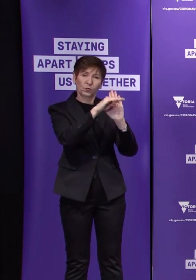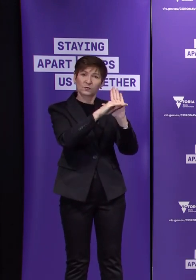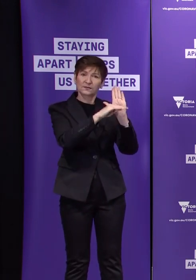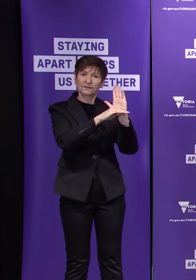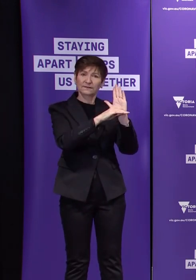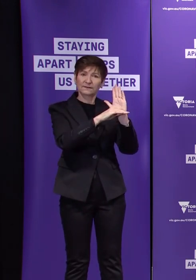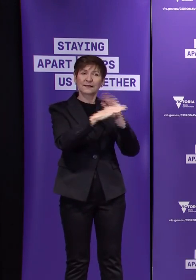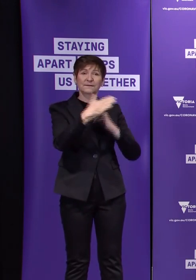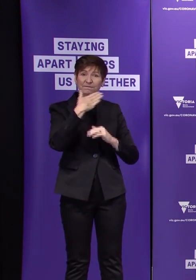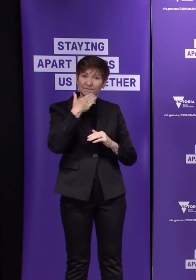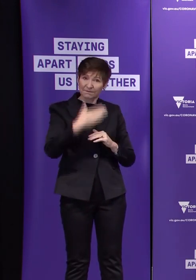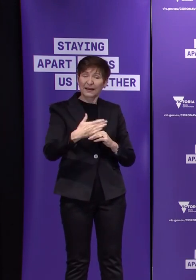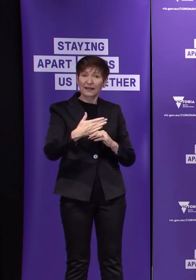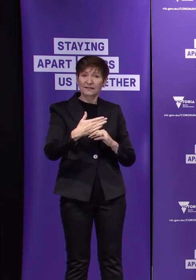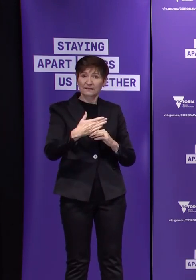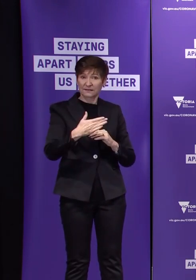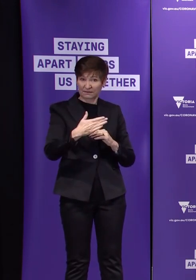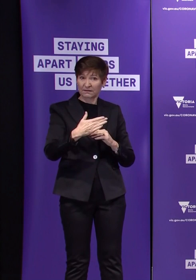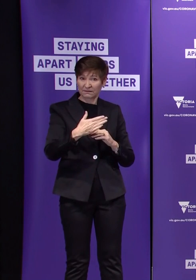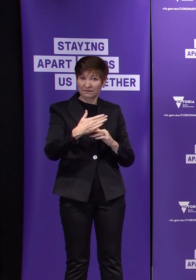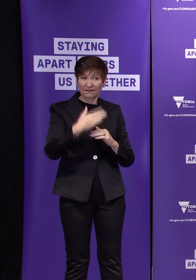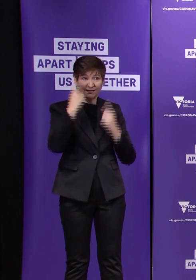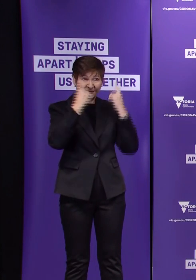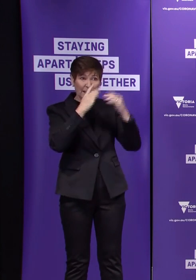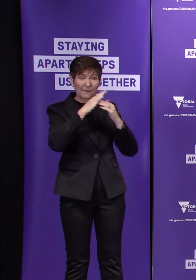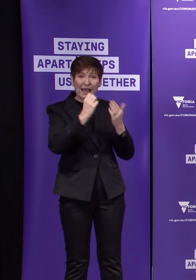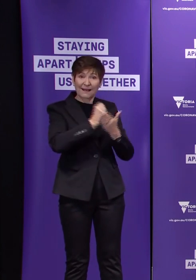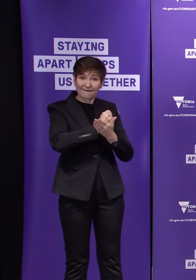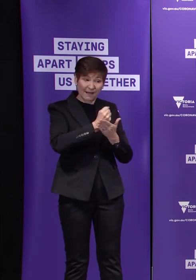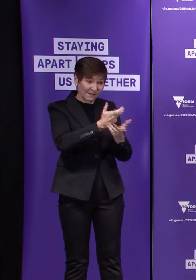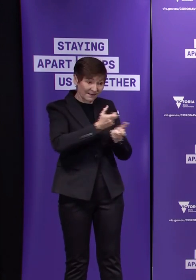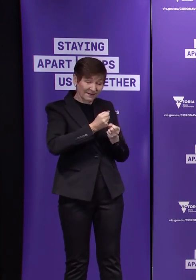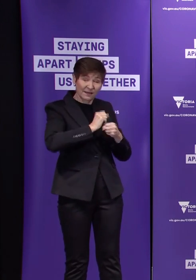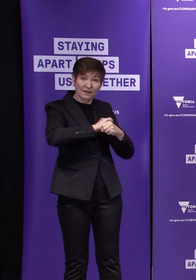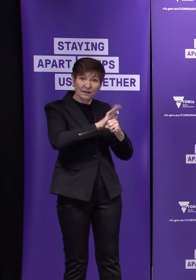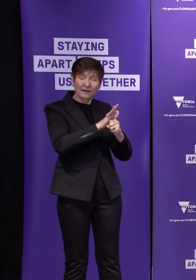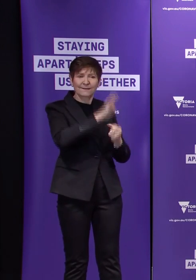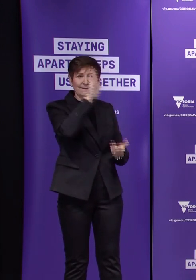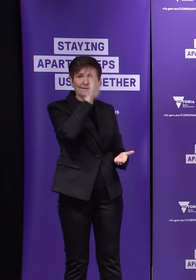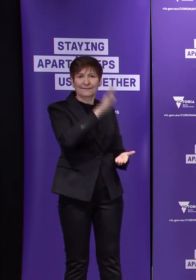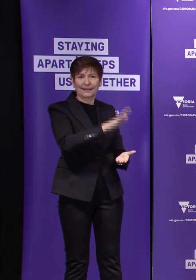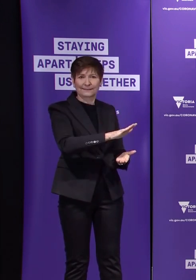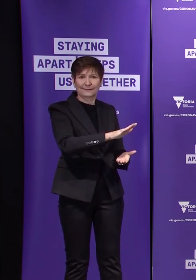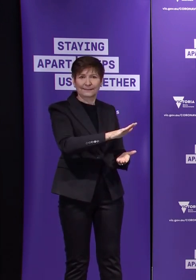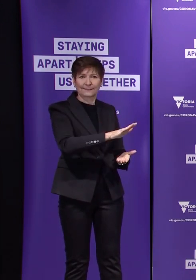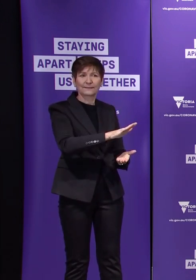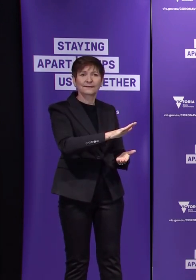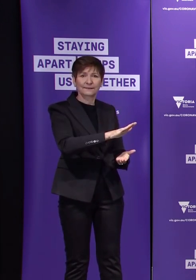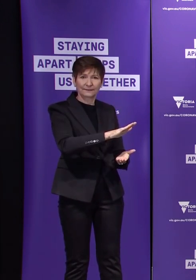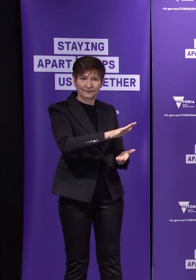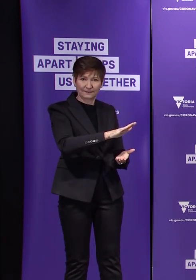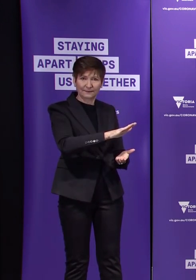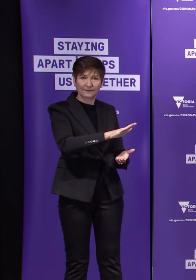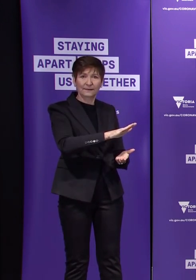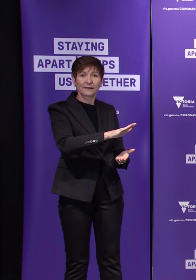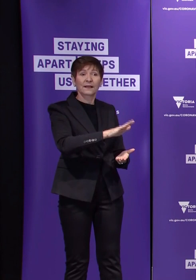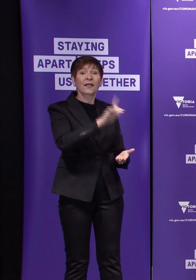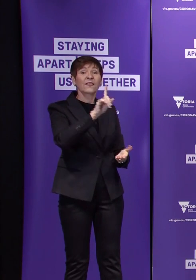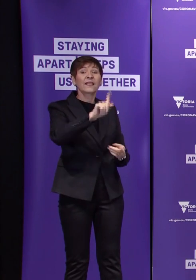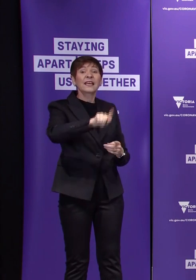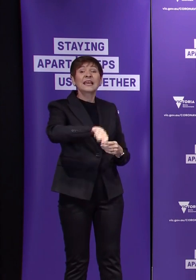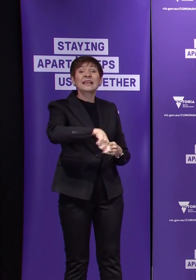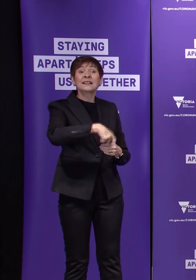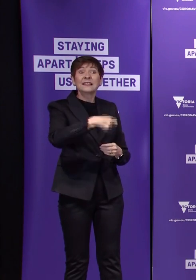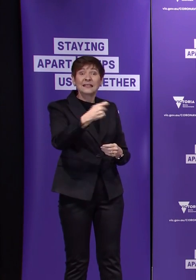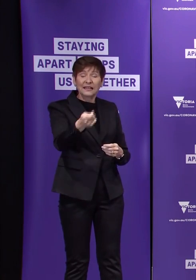case numbers, and then get to the other side of this. Then, in many respects, the really hard work will begin, because we've got a